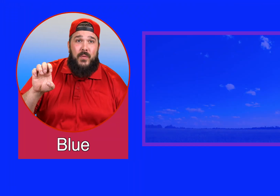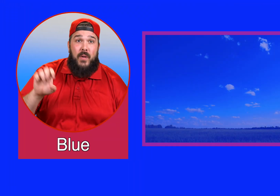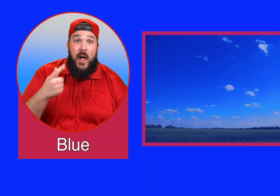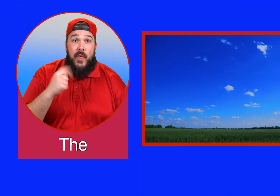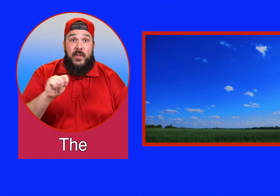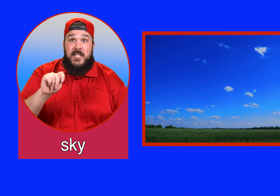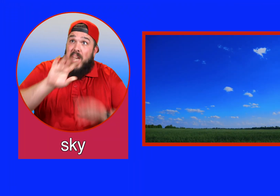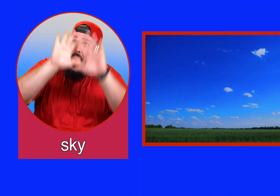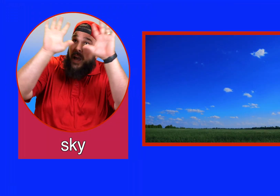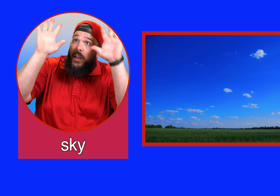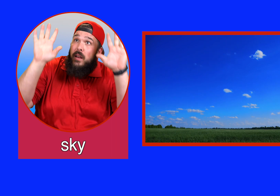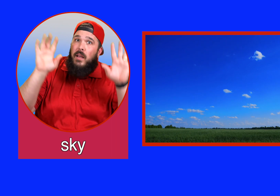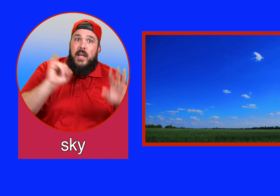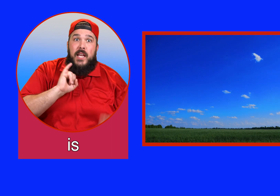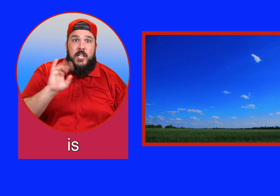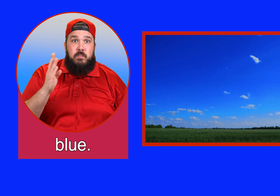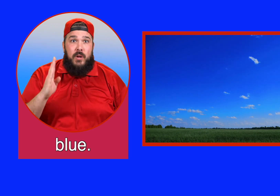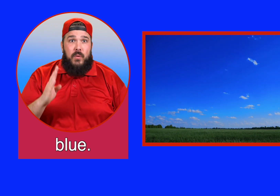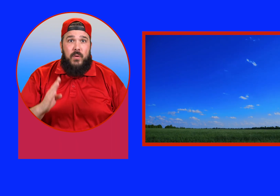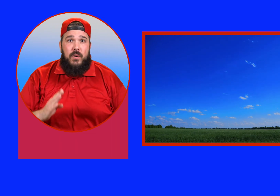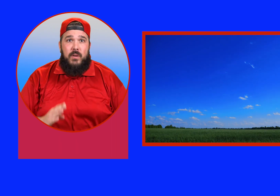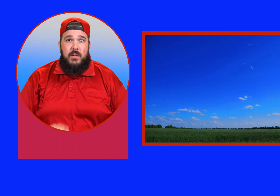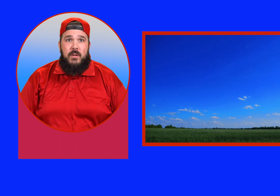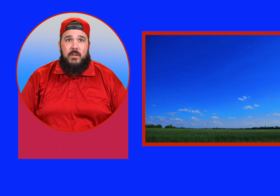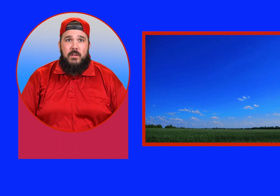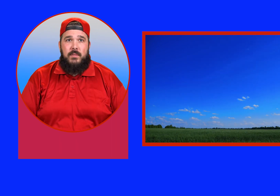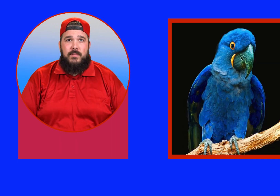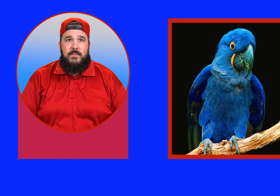Blue. The sky is blue.